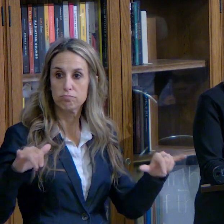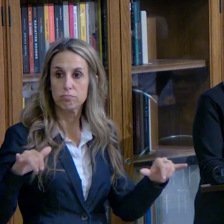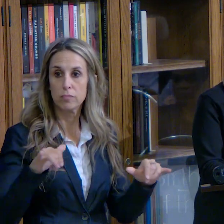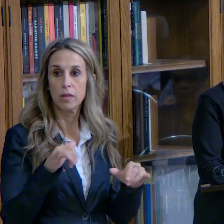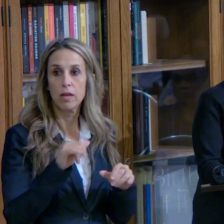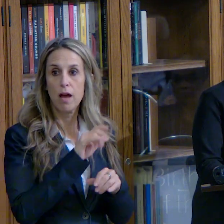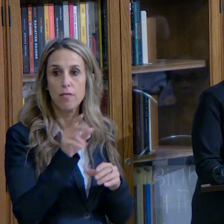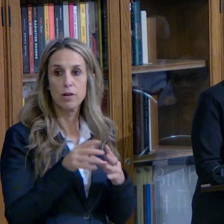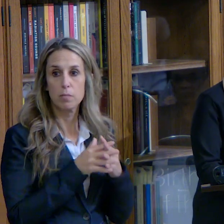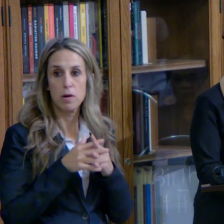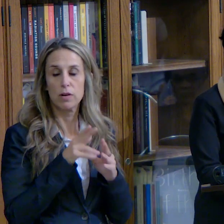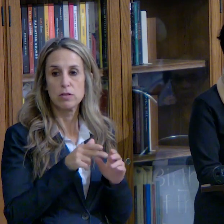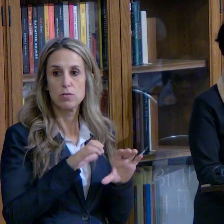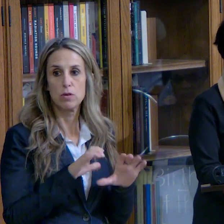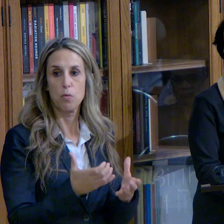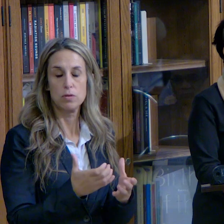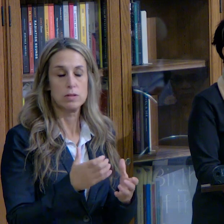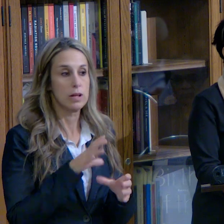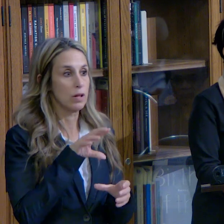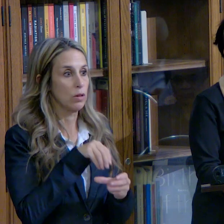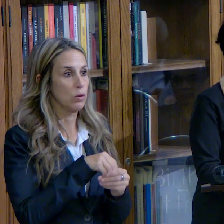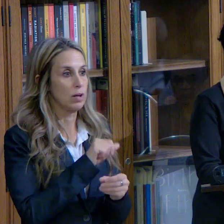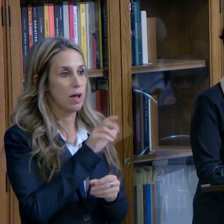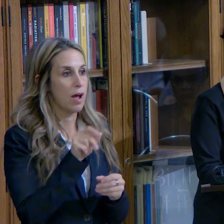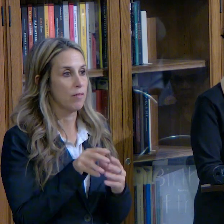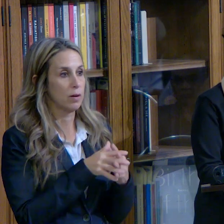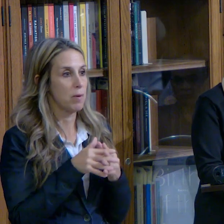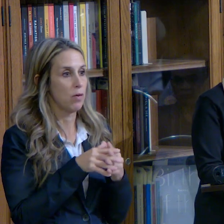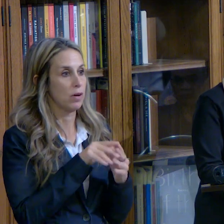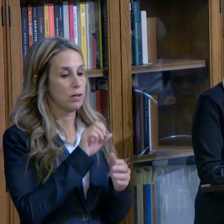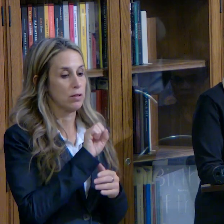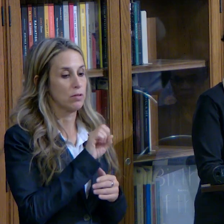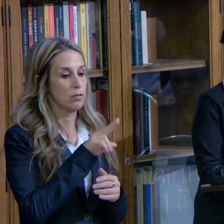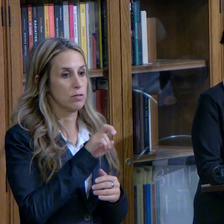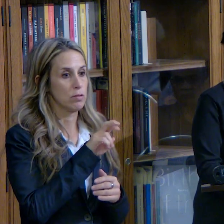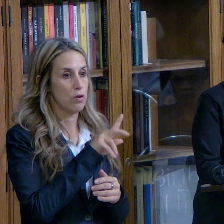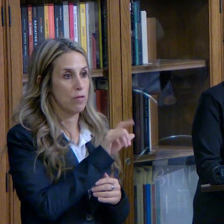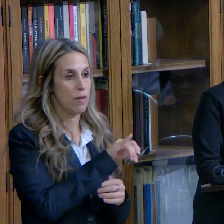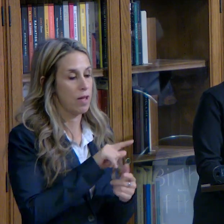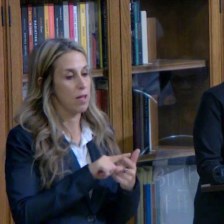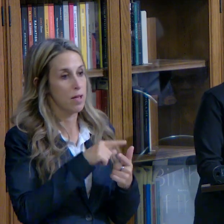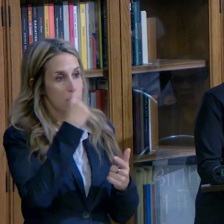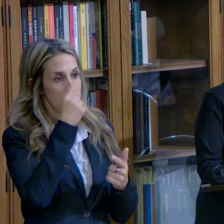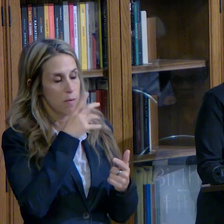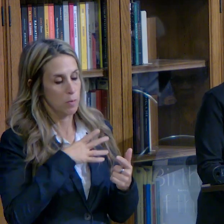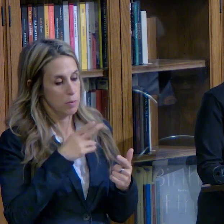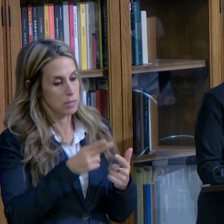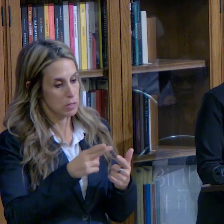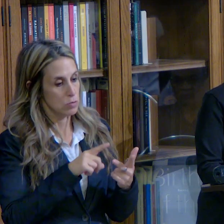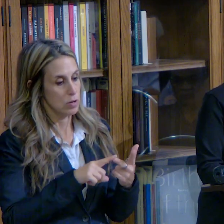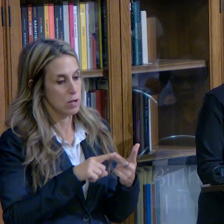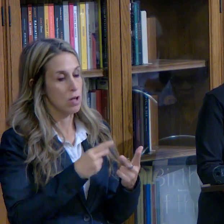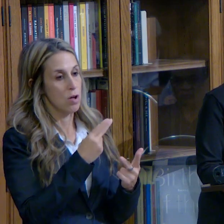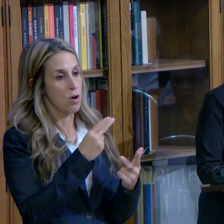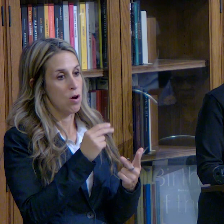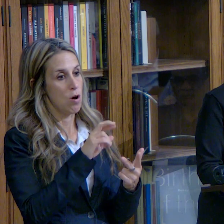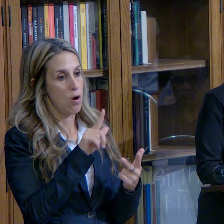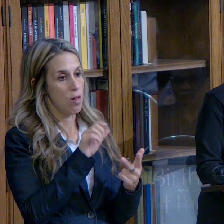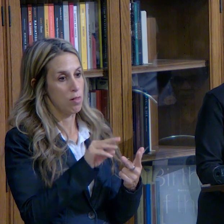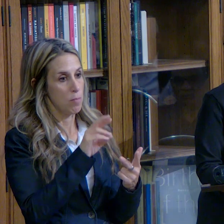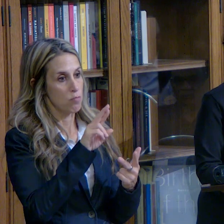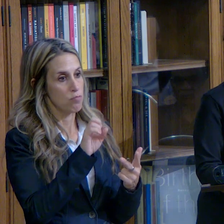history courses including African-American survey black women's history the Harlem